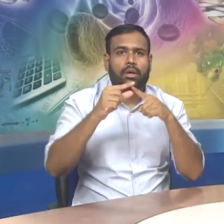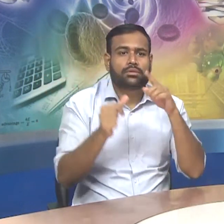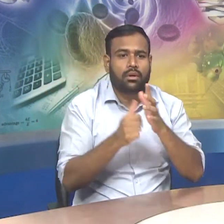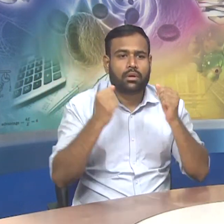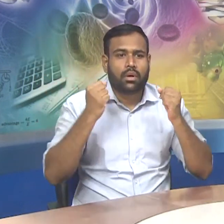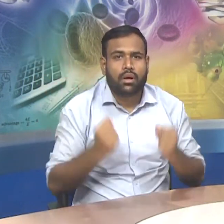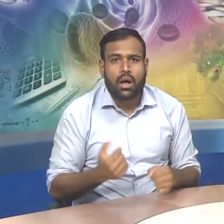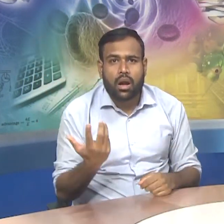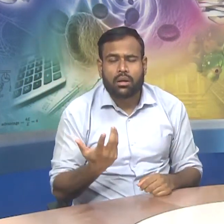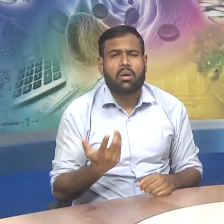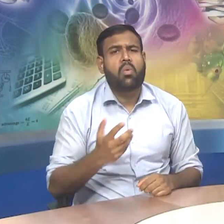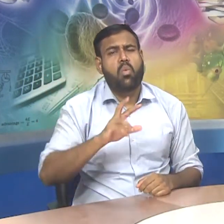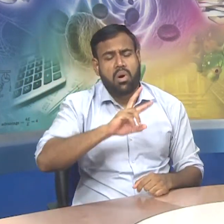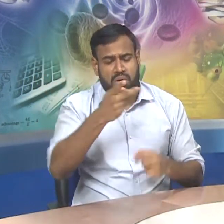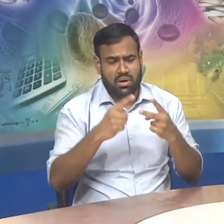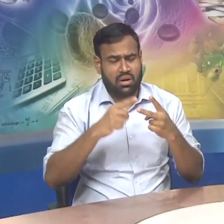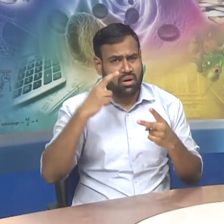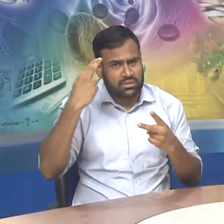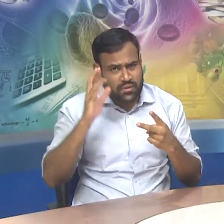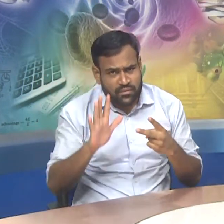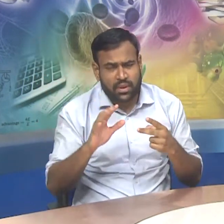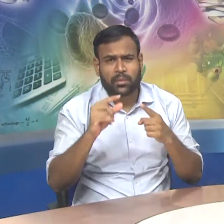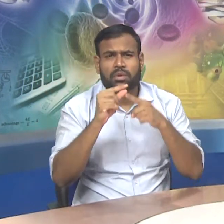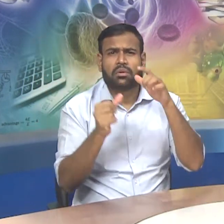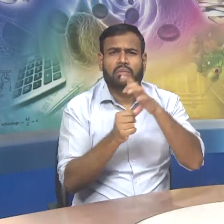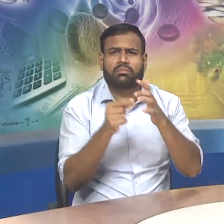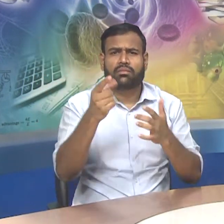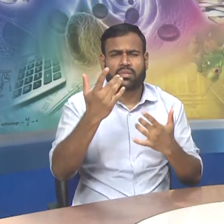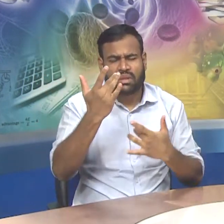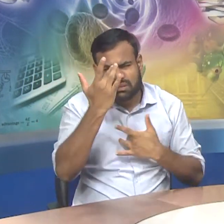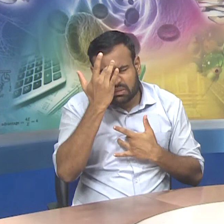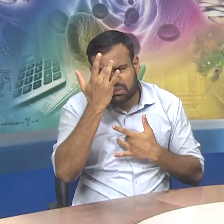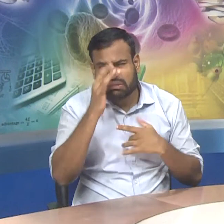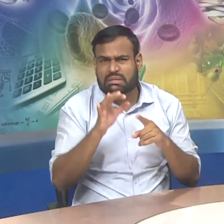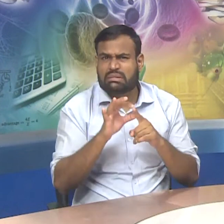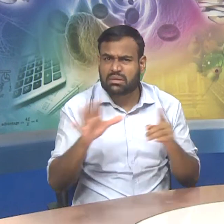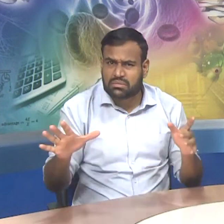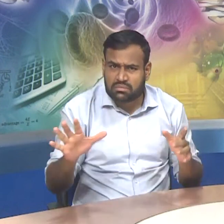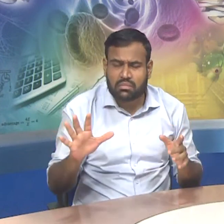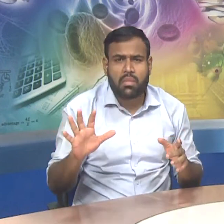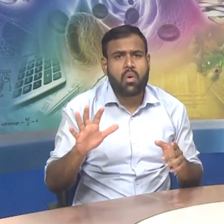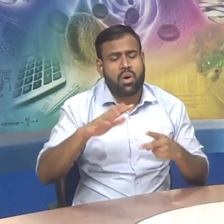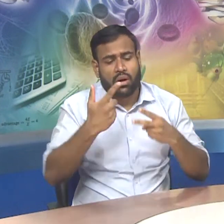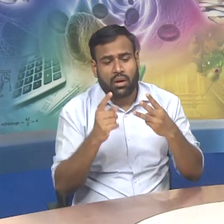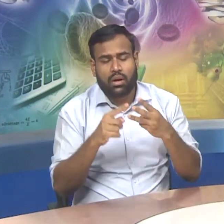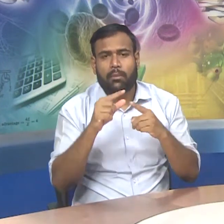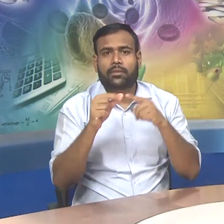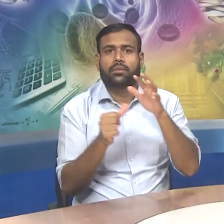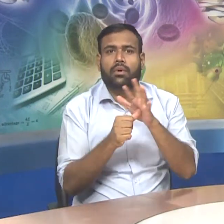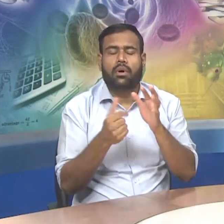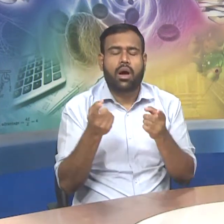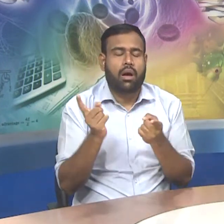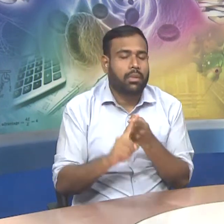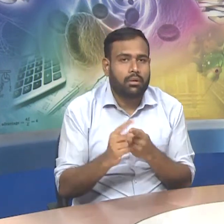whenever the office of the president falls vacant due to death or